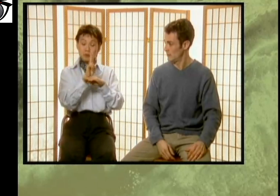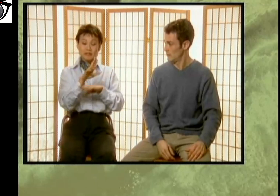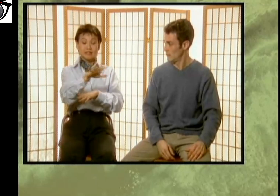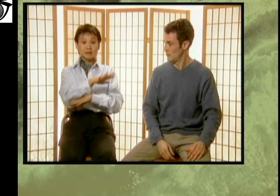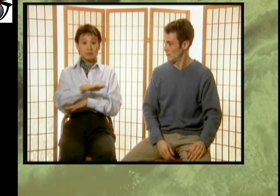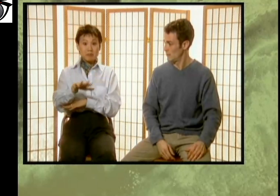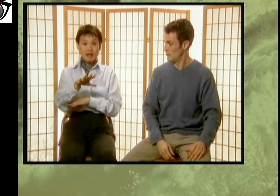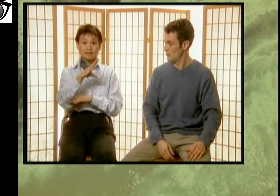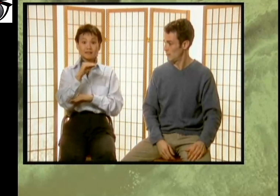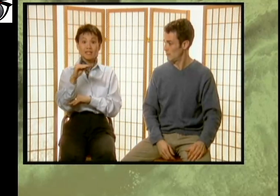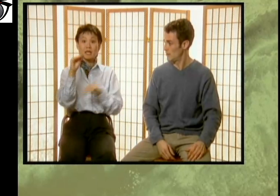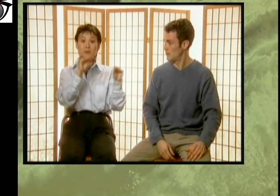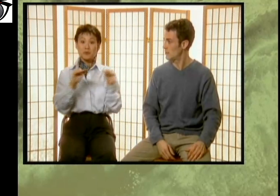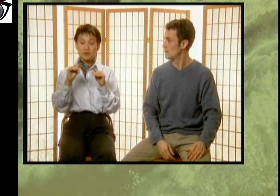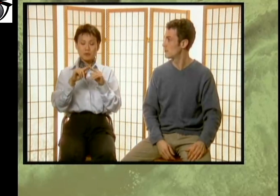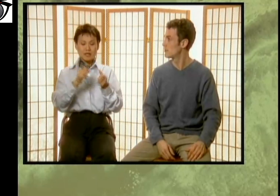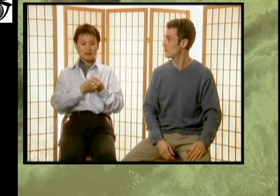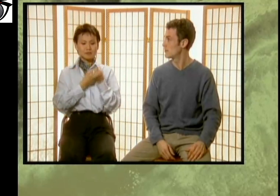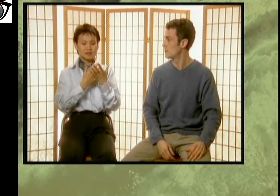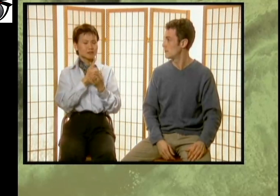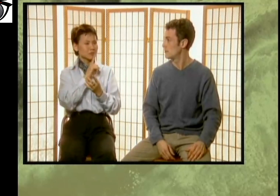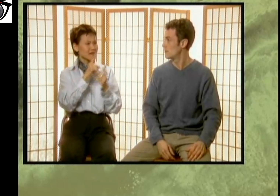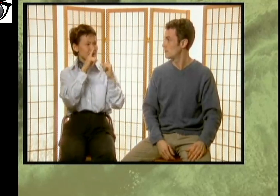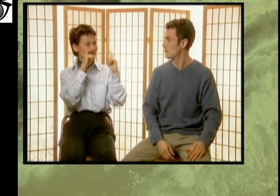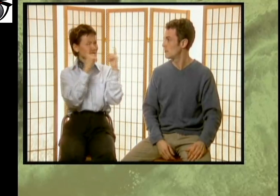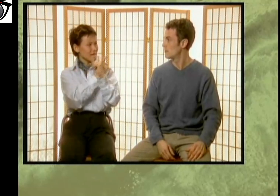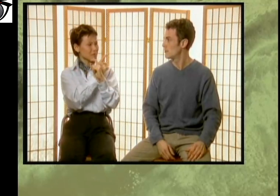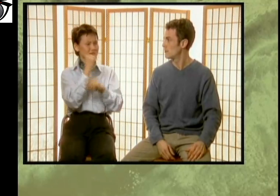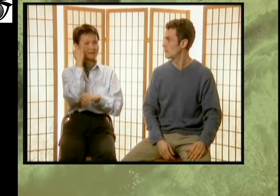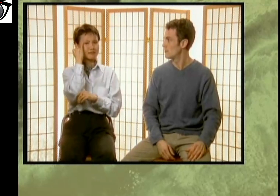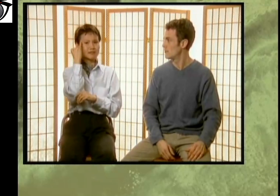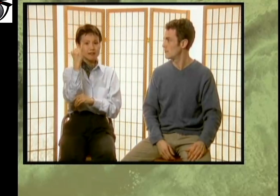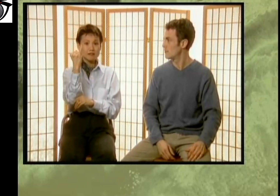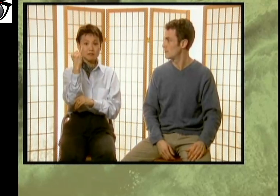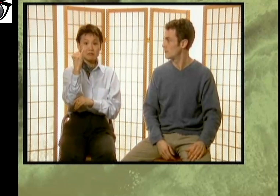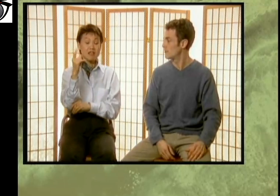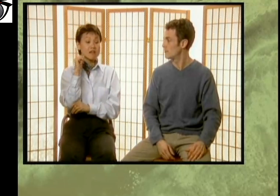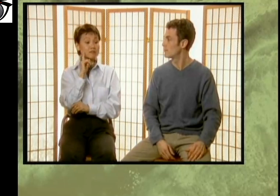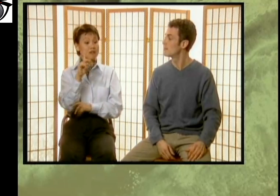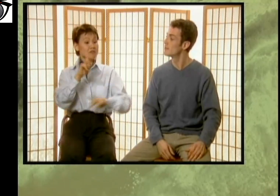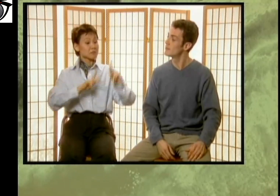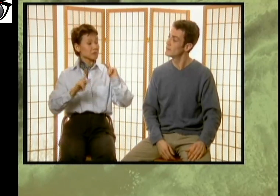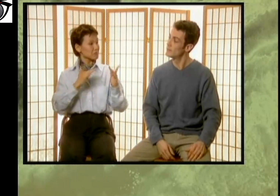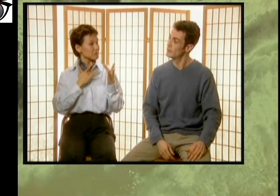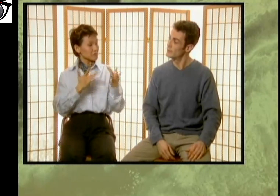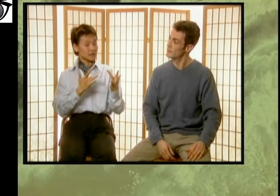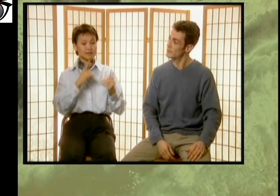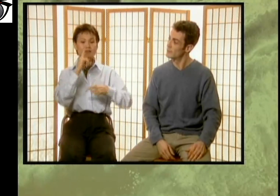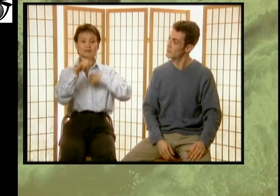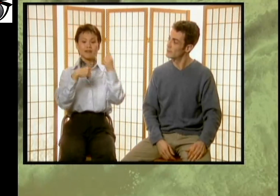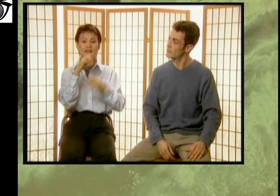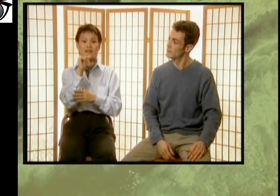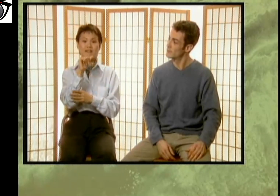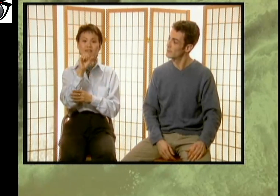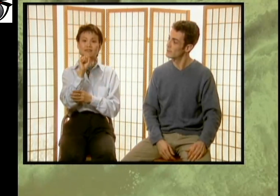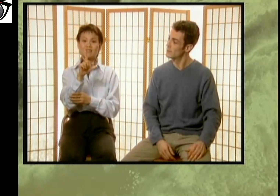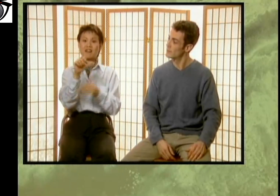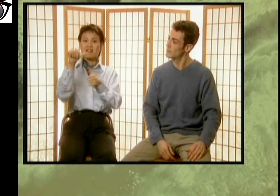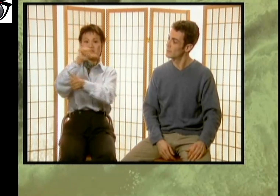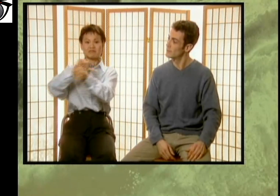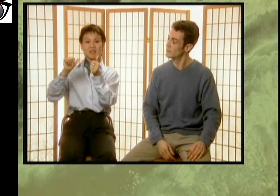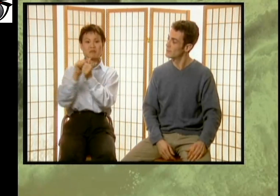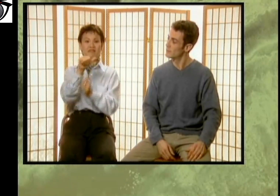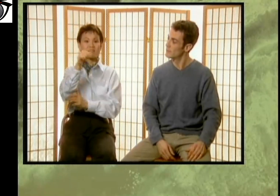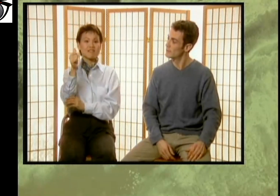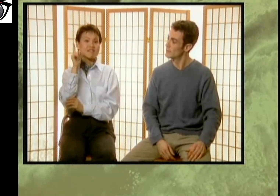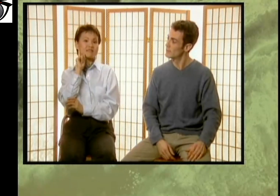structure. ASL uses space and movement to express even the most complex idea. Deaf people use ASL